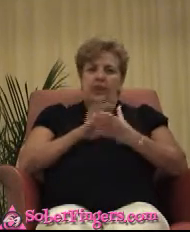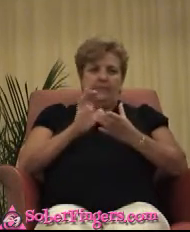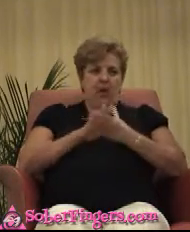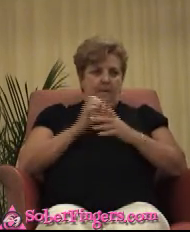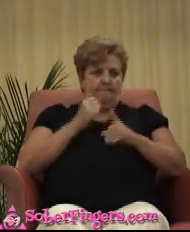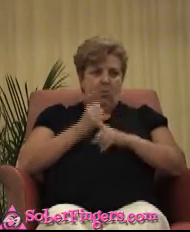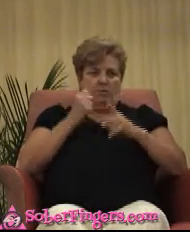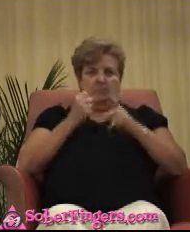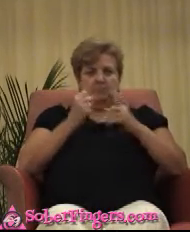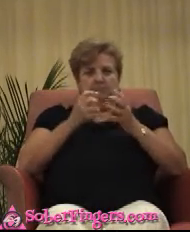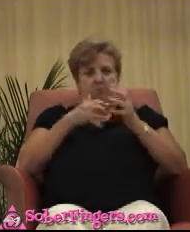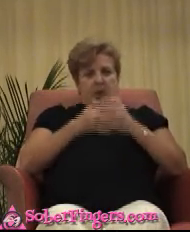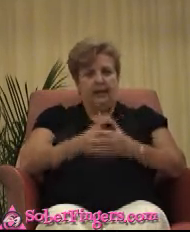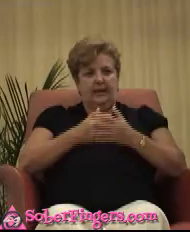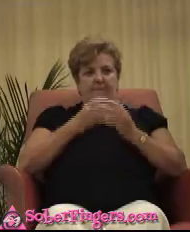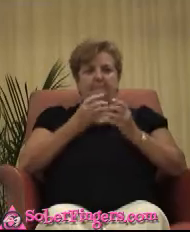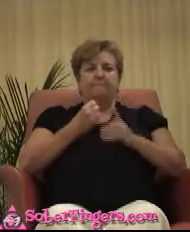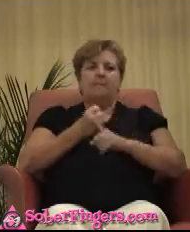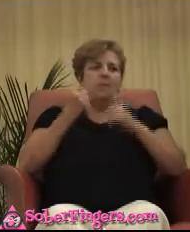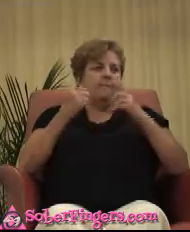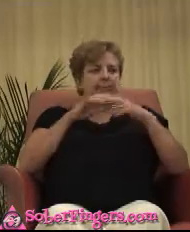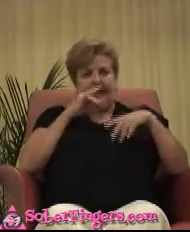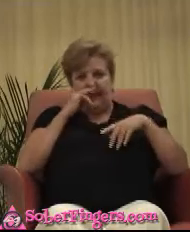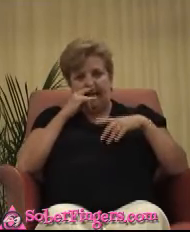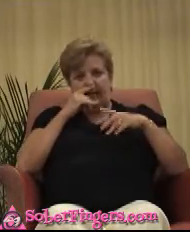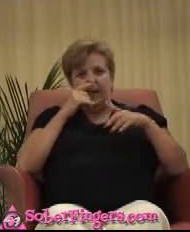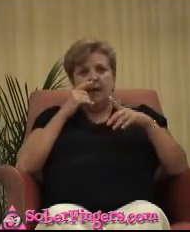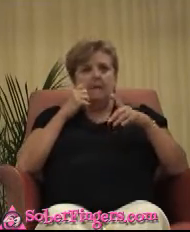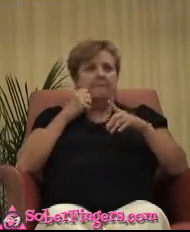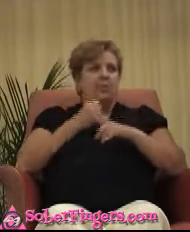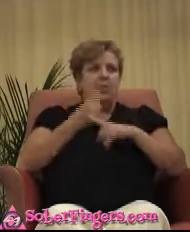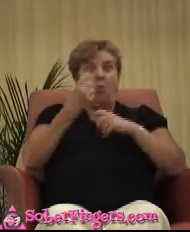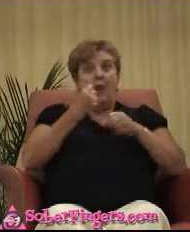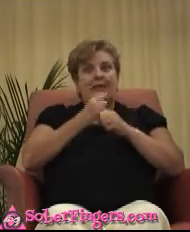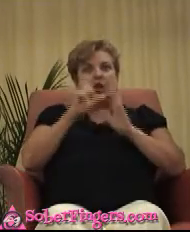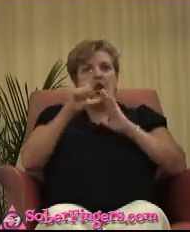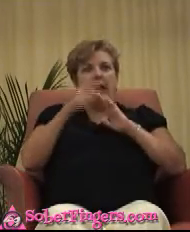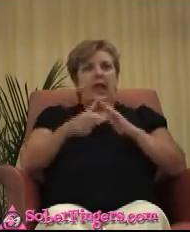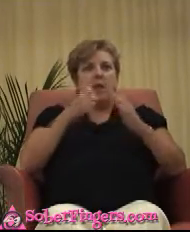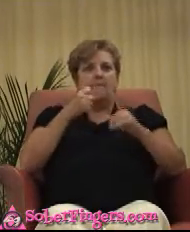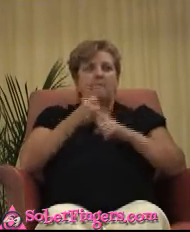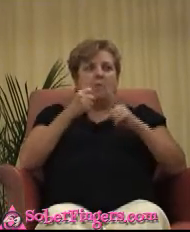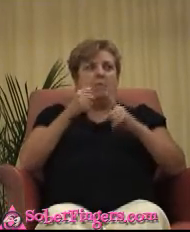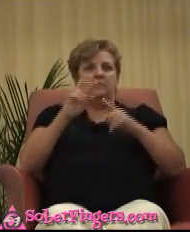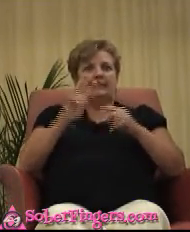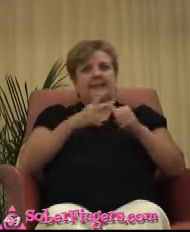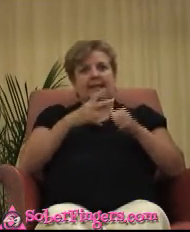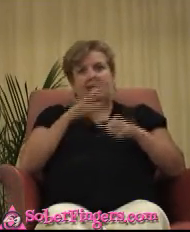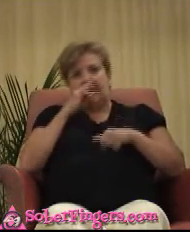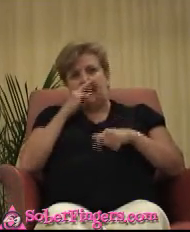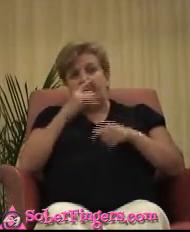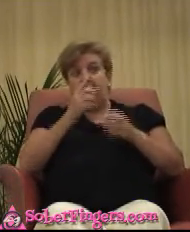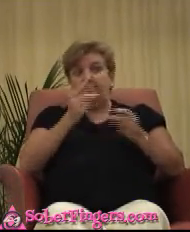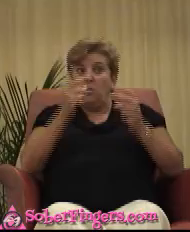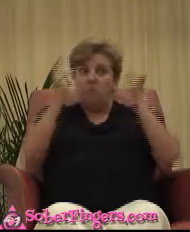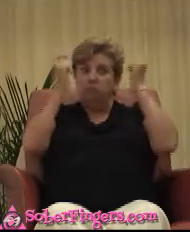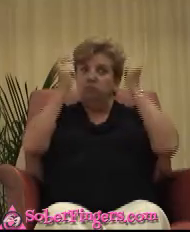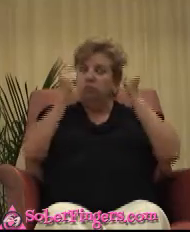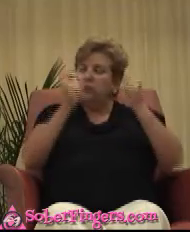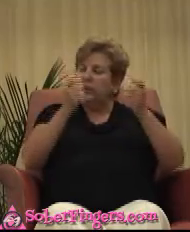boom, a year from the date that we had the first one, we had the second one. I mean, we were popping them out real fast. And I used to get